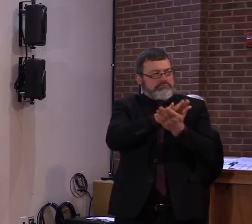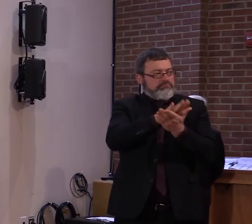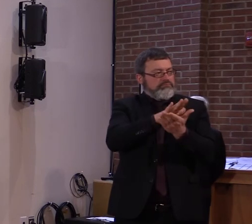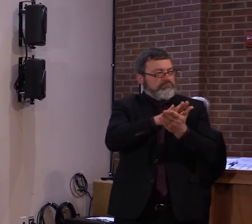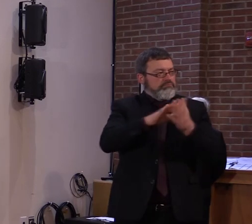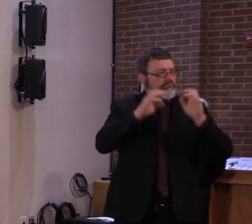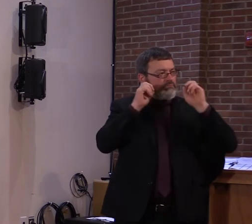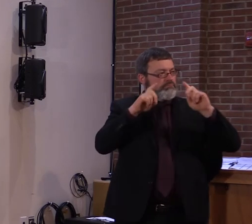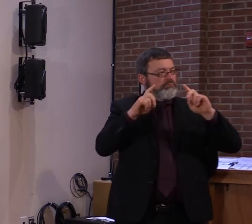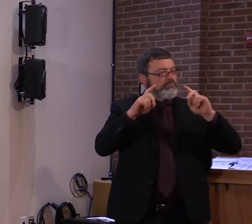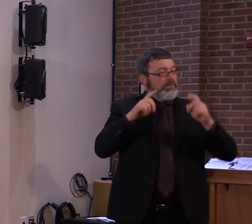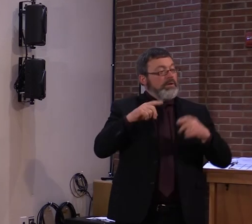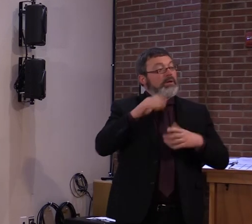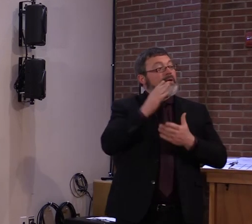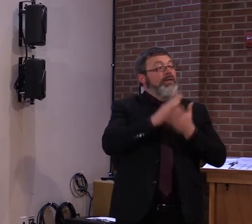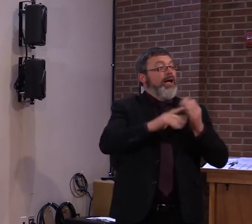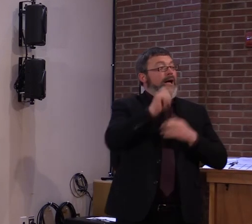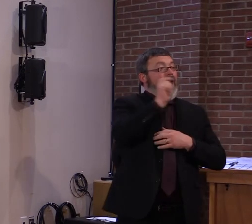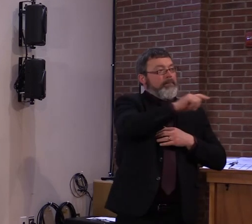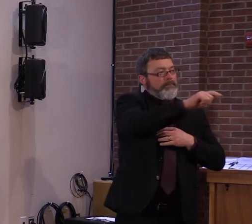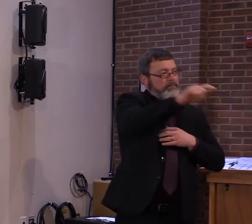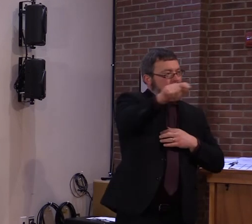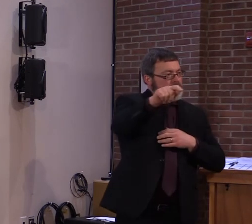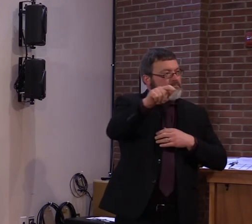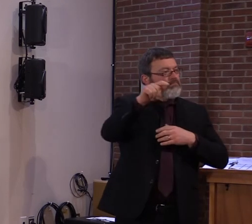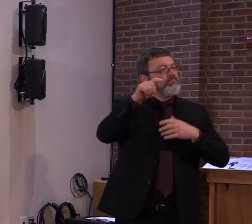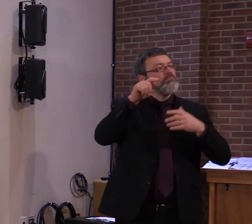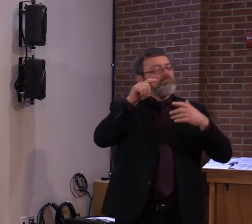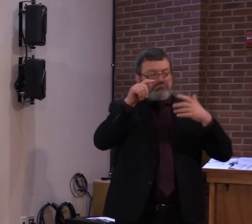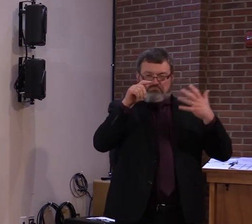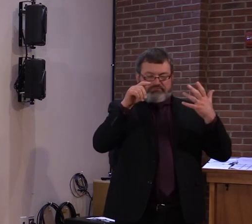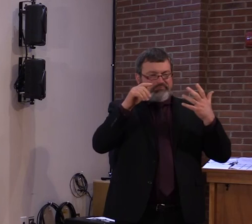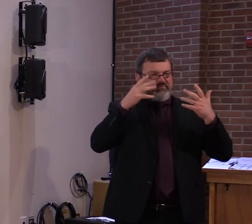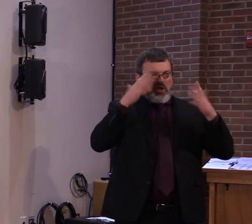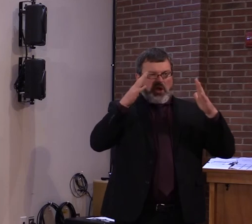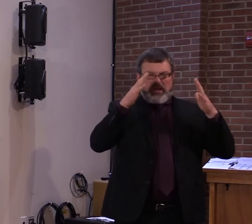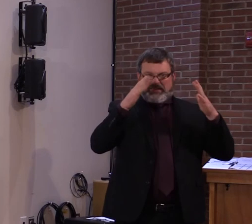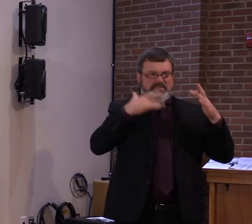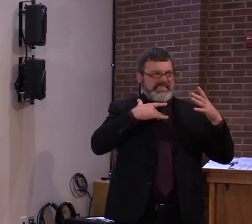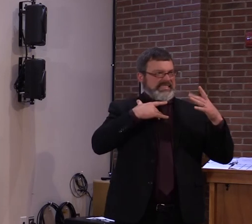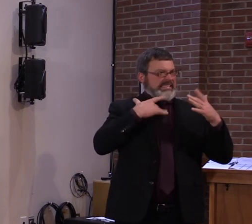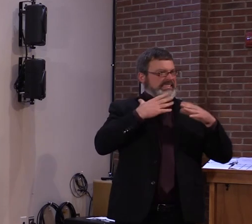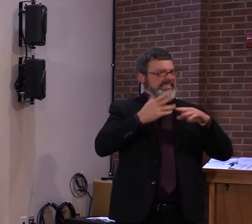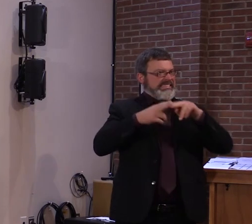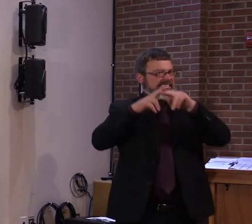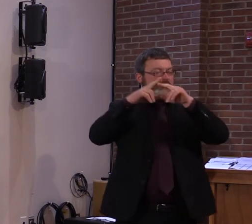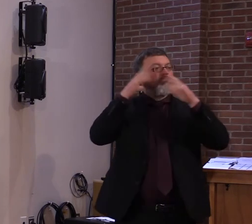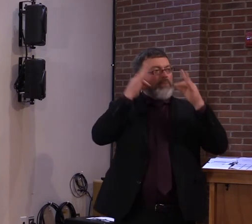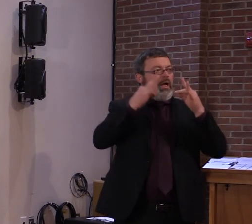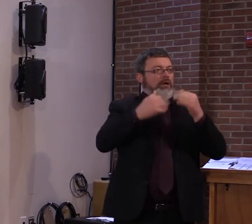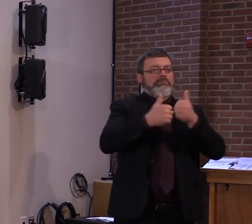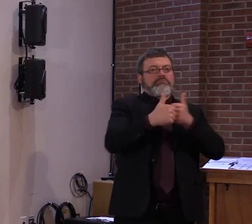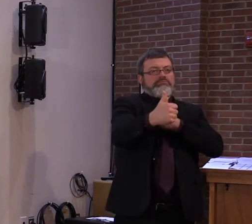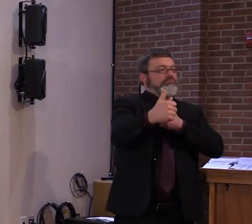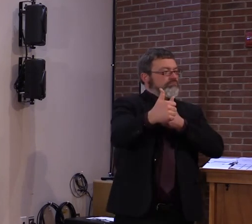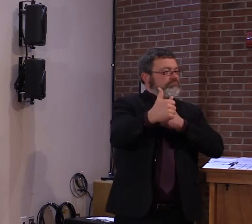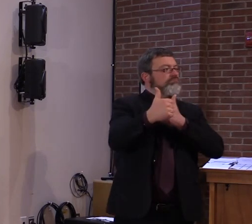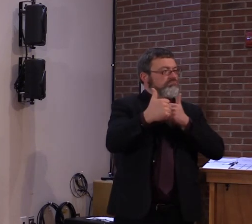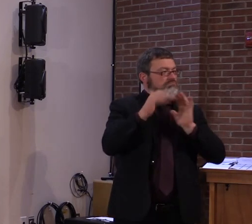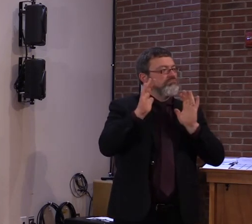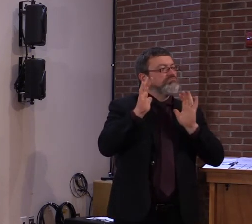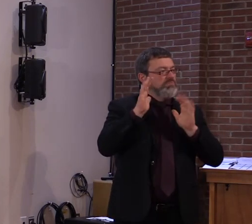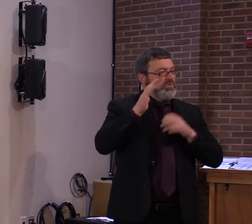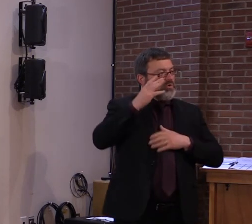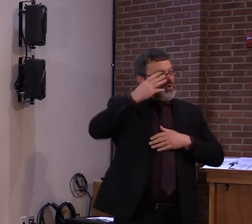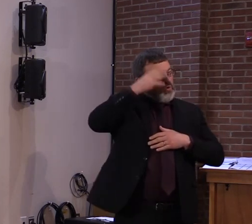won't comply with the travel or social gathering guidance. And it sounds like the AOE is also looking at incorporating